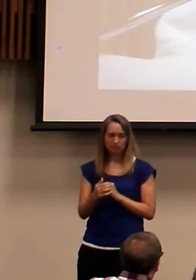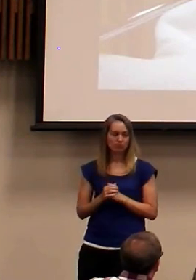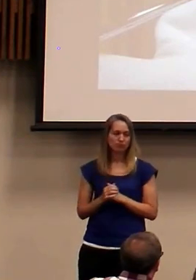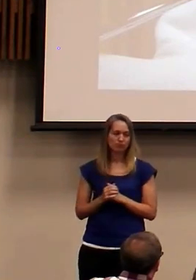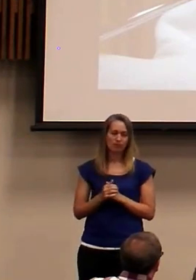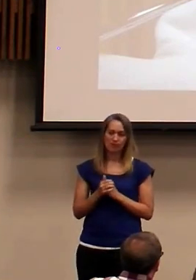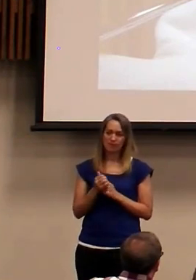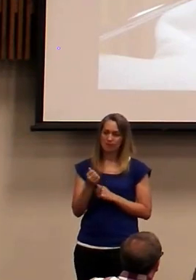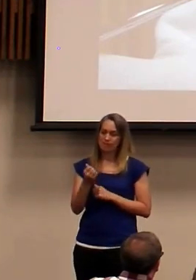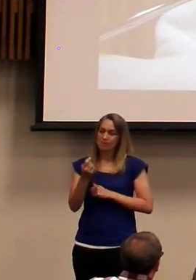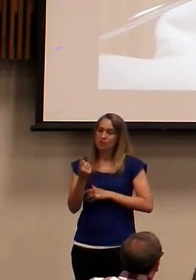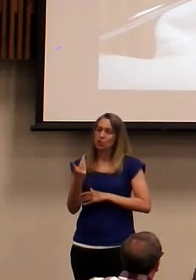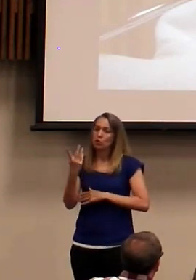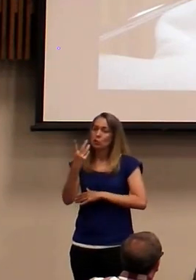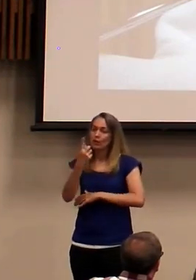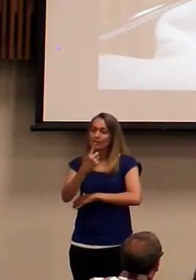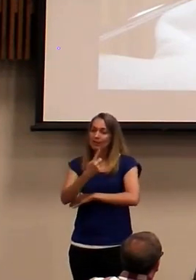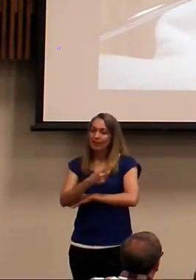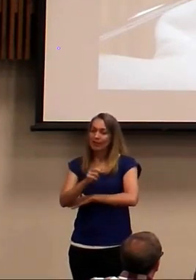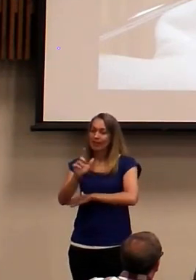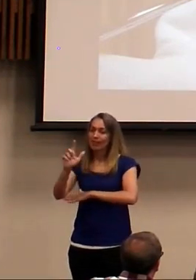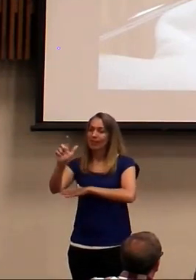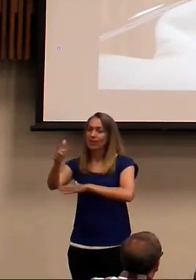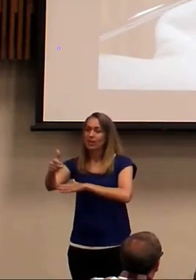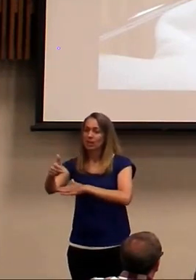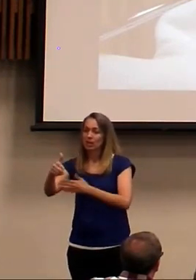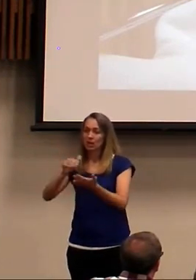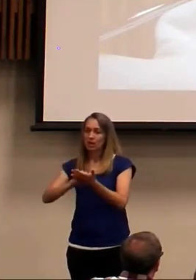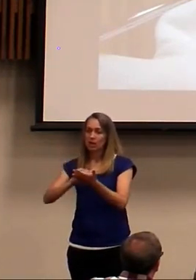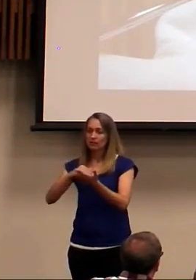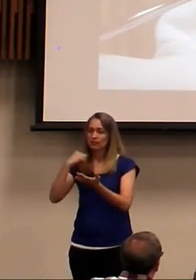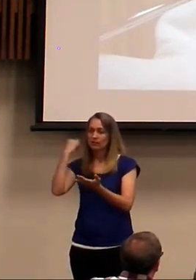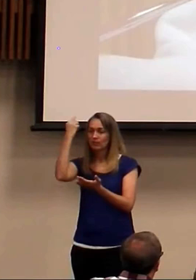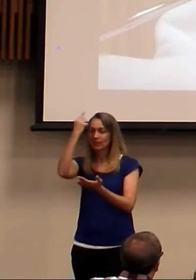A few days later, the doctors changed their expressions.